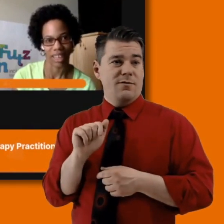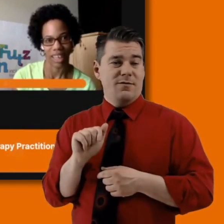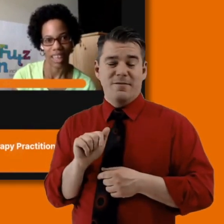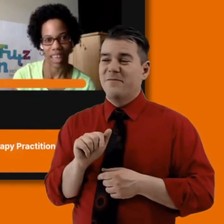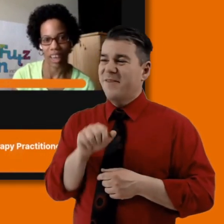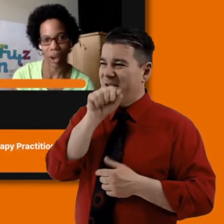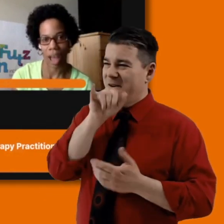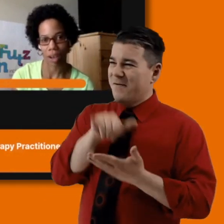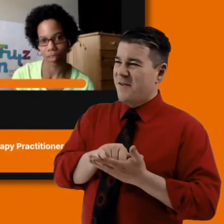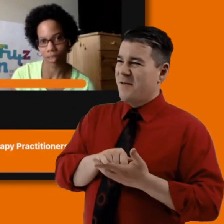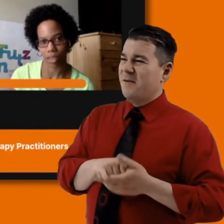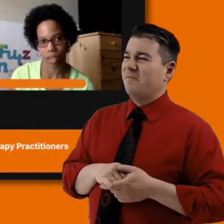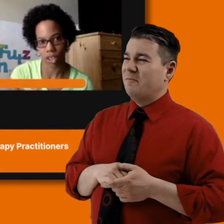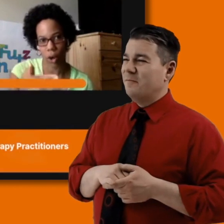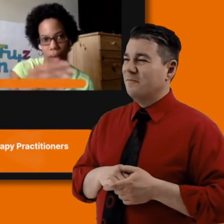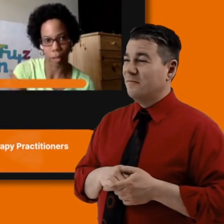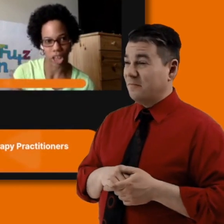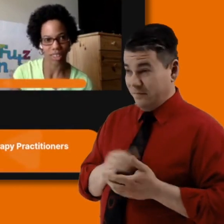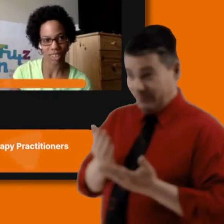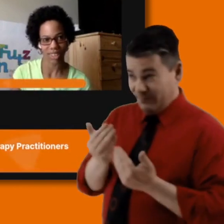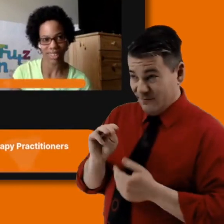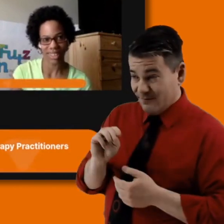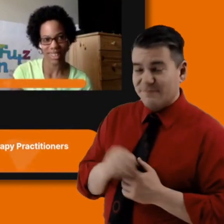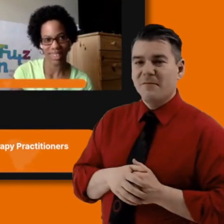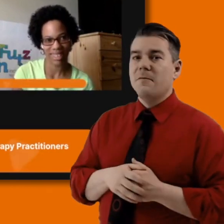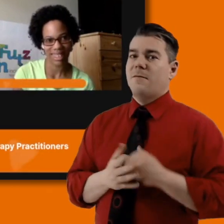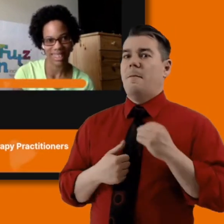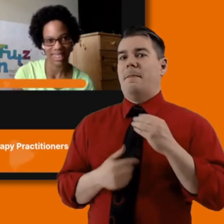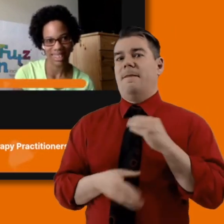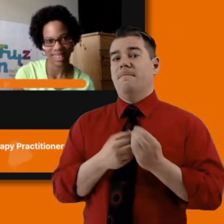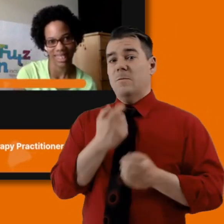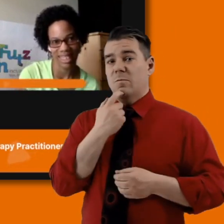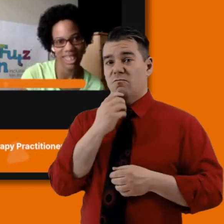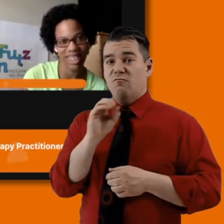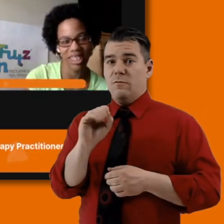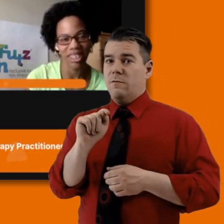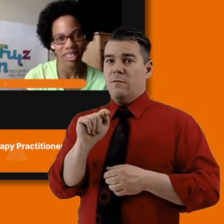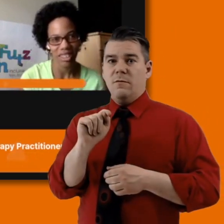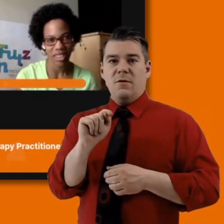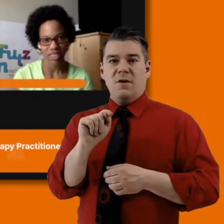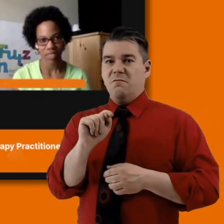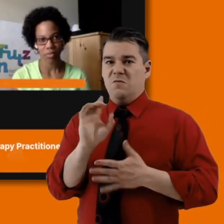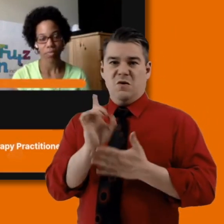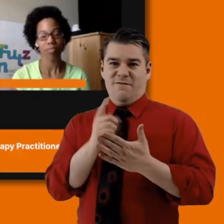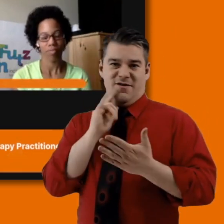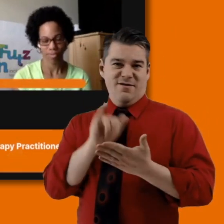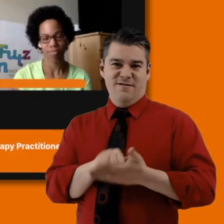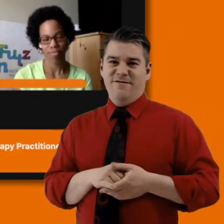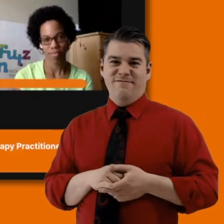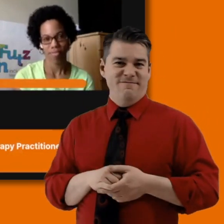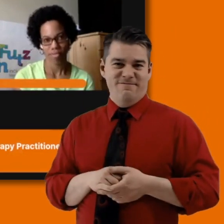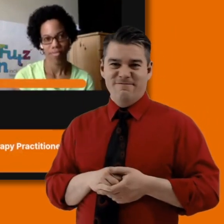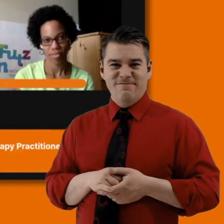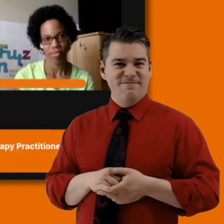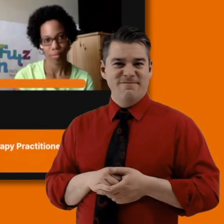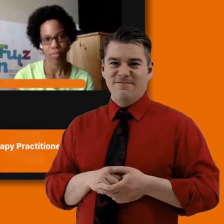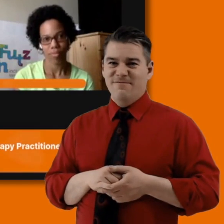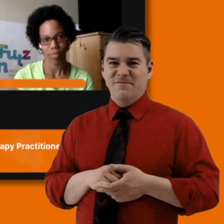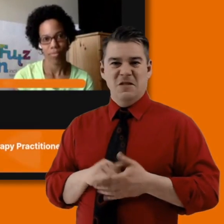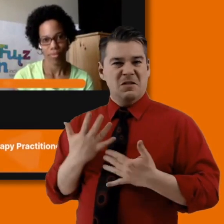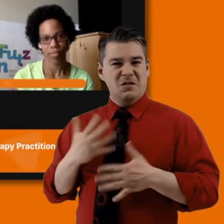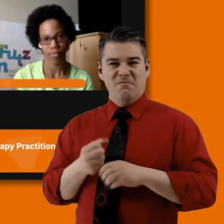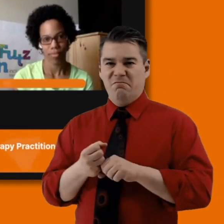that. And how I was just going to add to that and say that OTs are built for this. You know, I feel like we've been